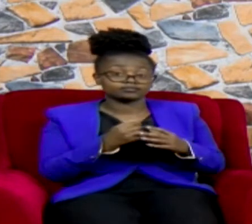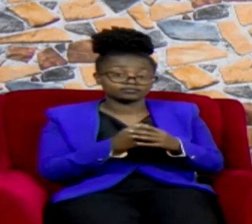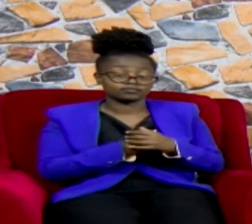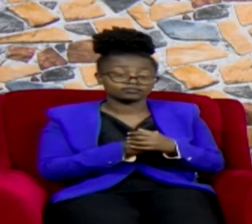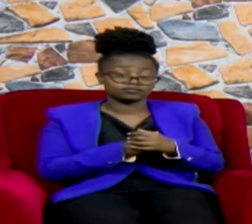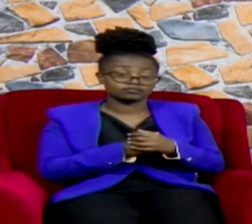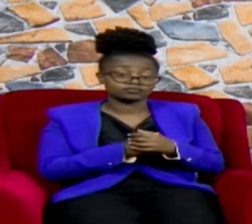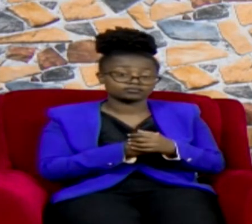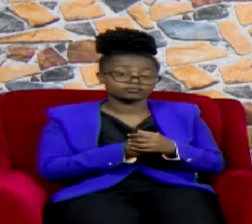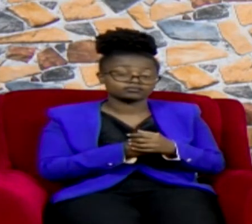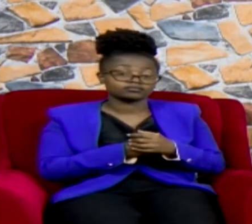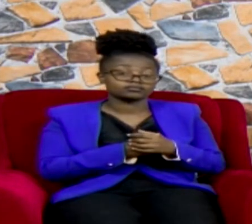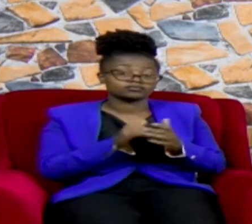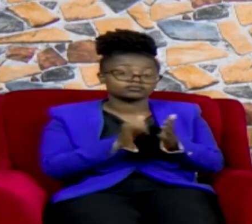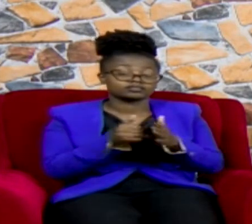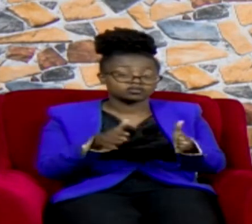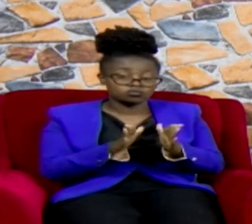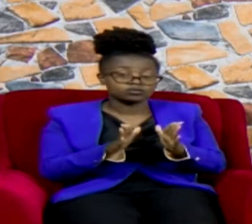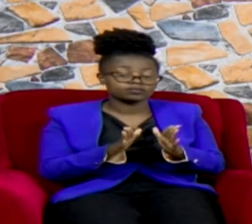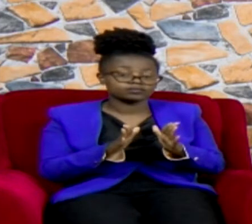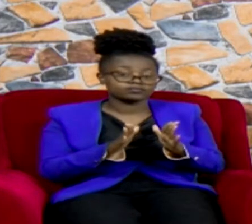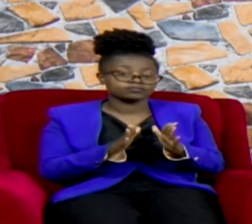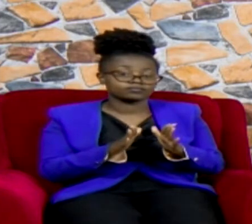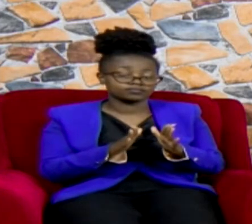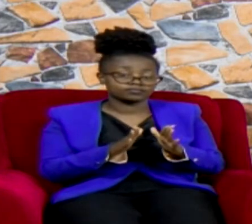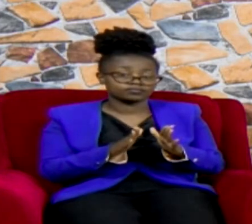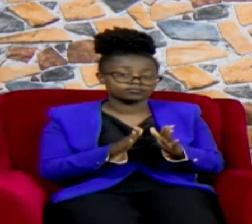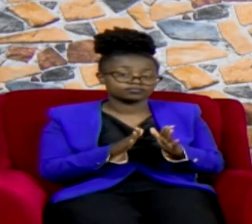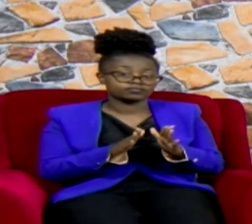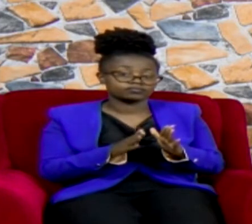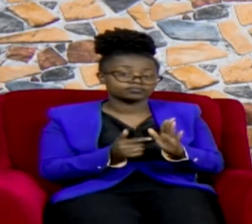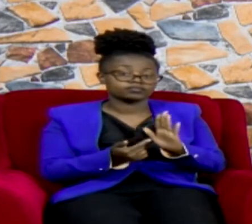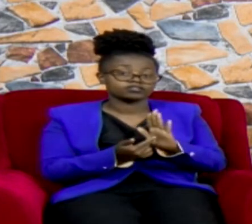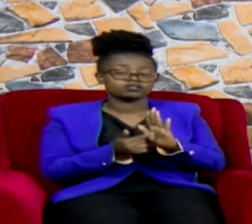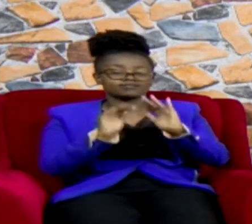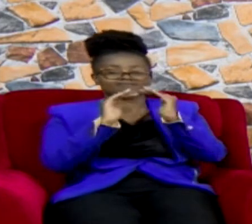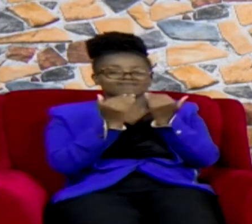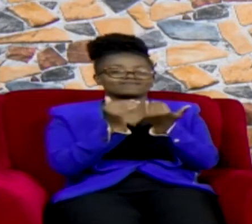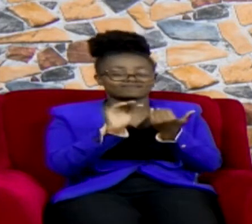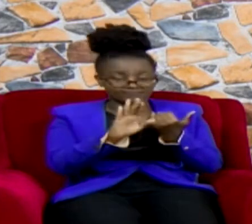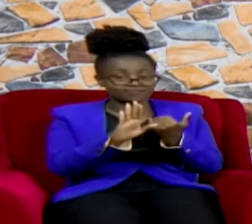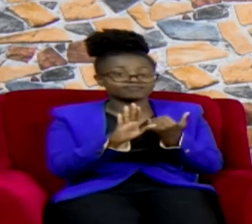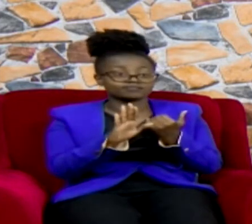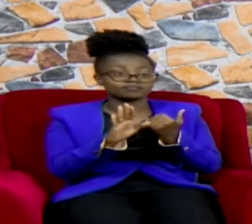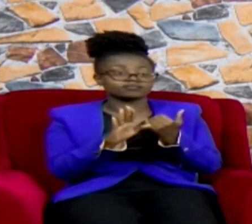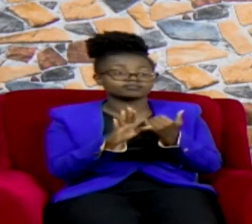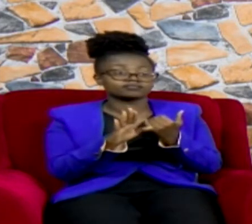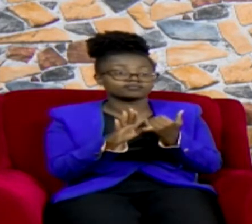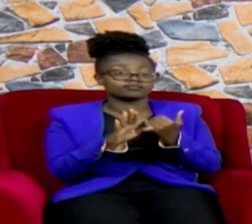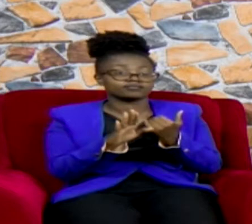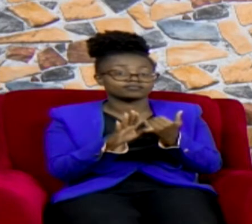something different, That's the way they explore their world. Okay.